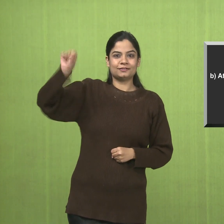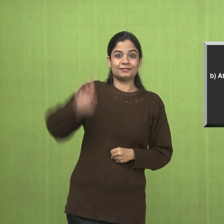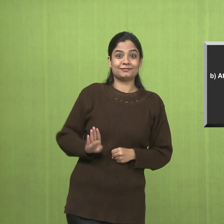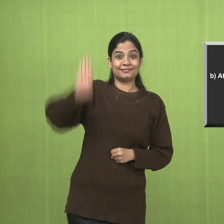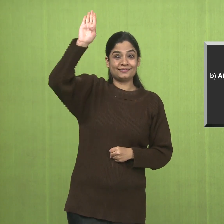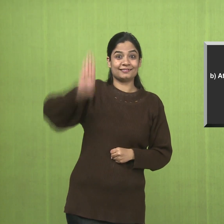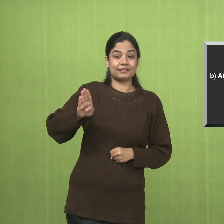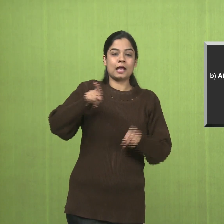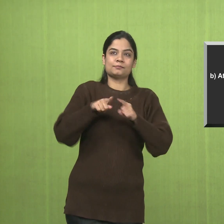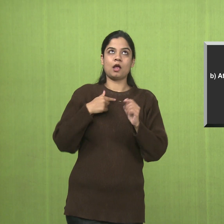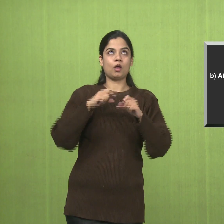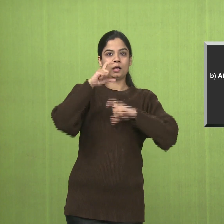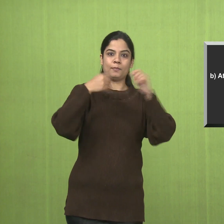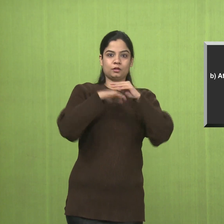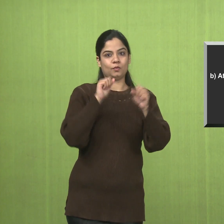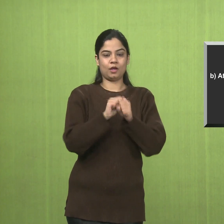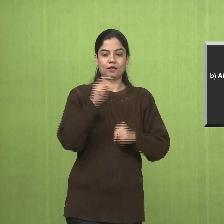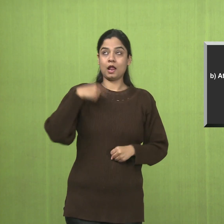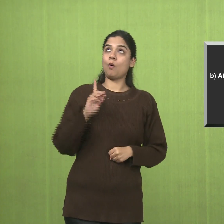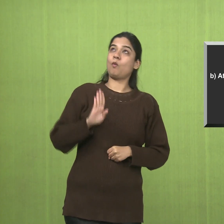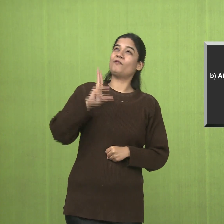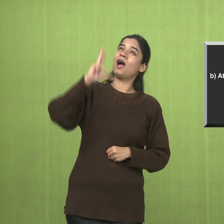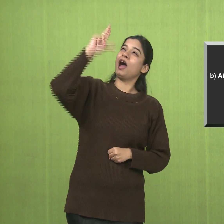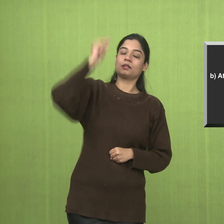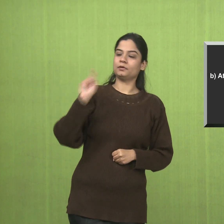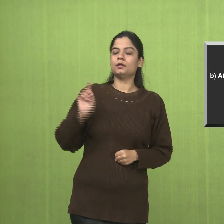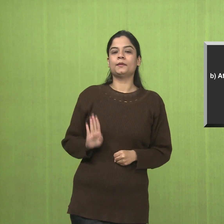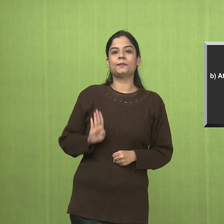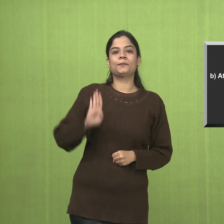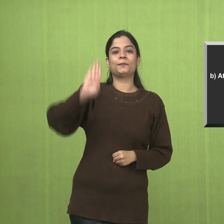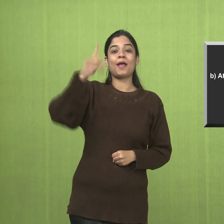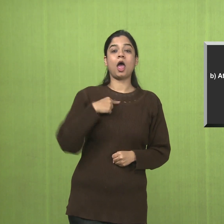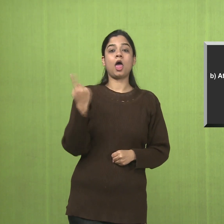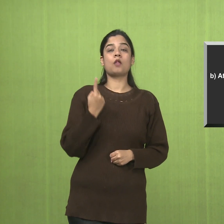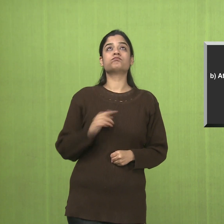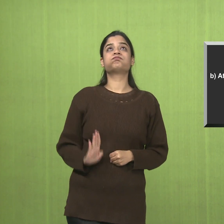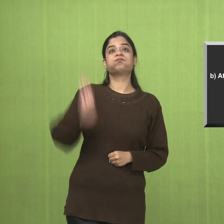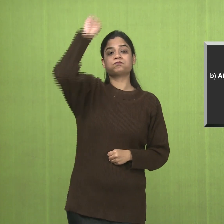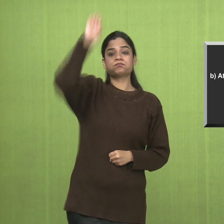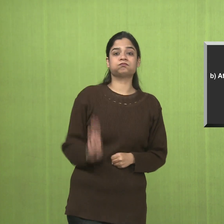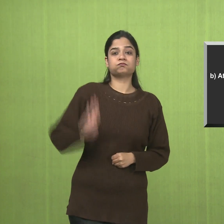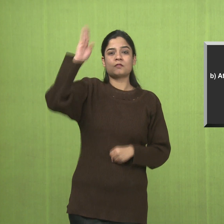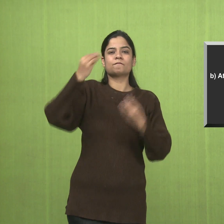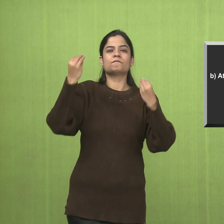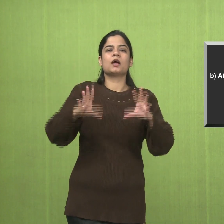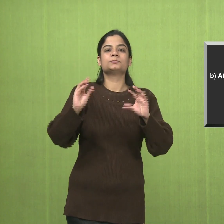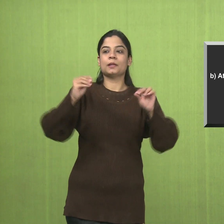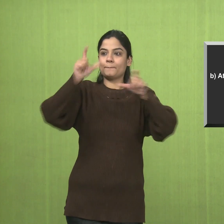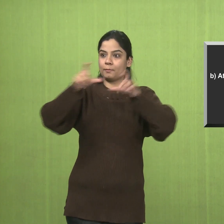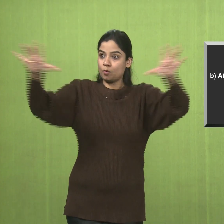Talking about lifts. When we are working in different companies, we use lift. So it's a waste